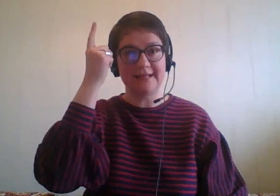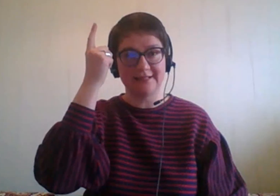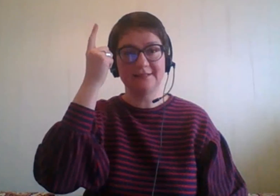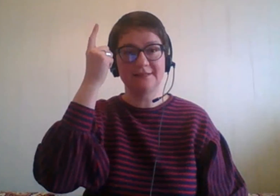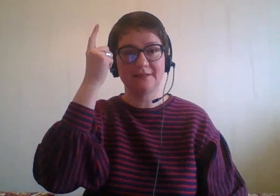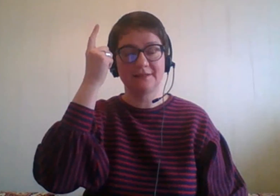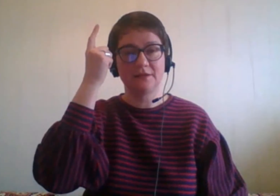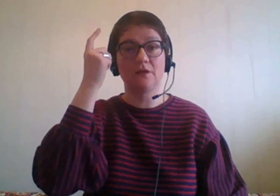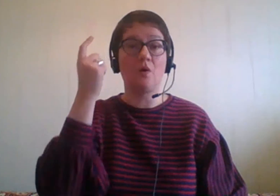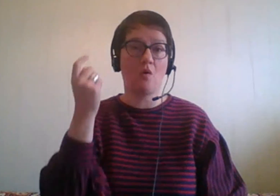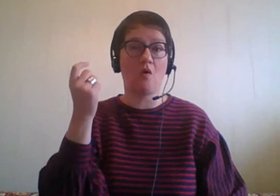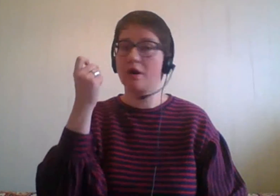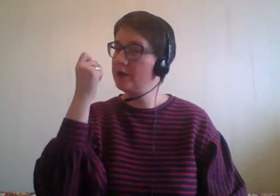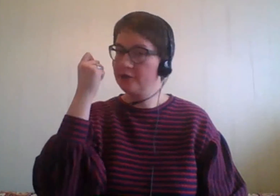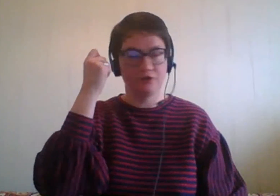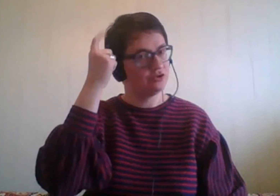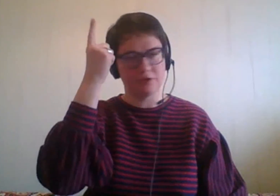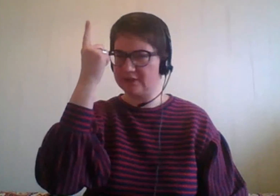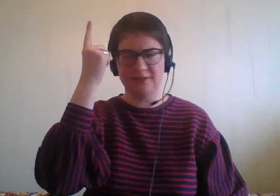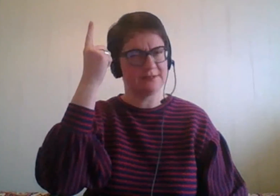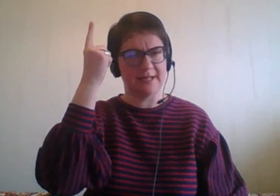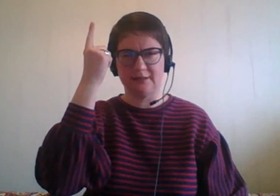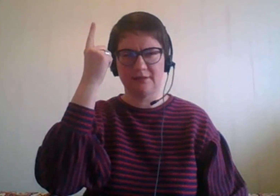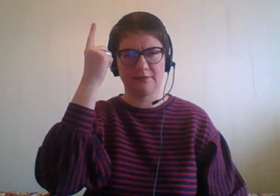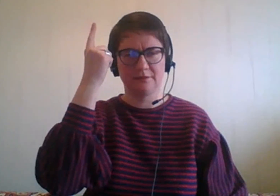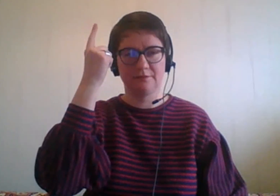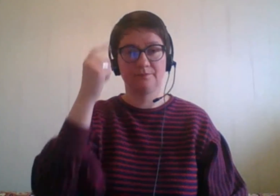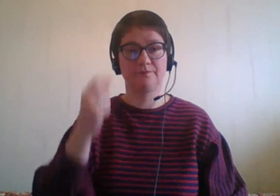understand, or don't understand.